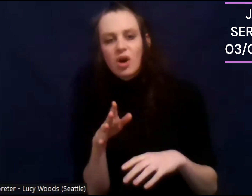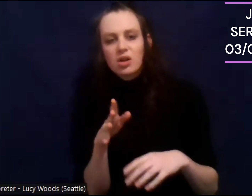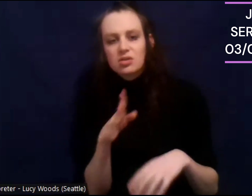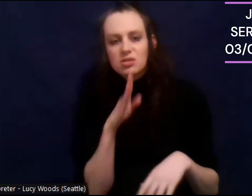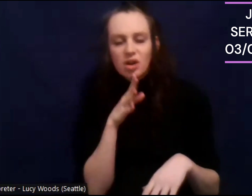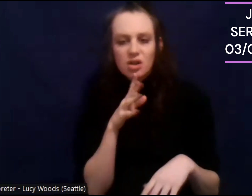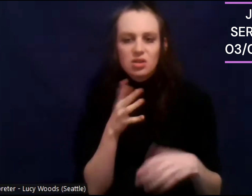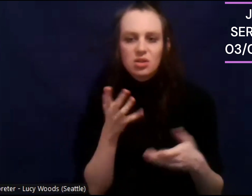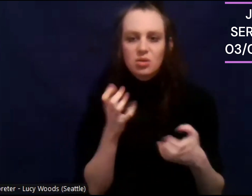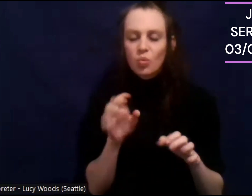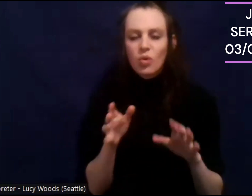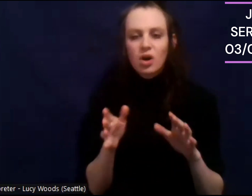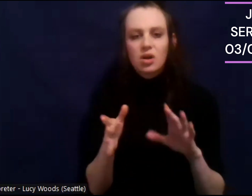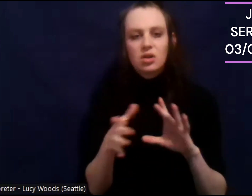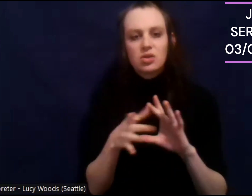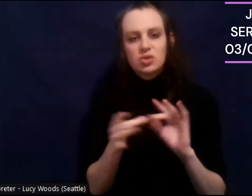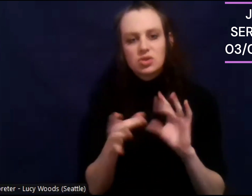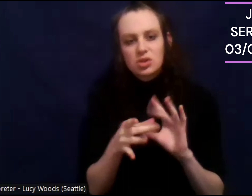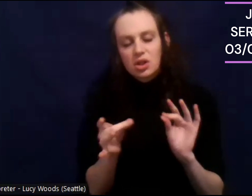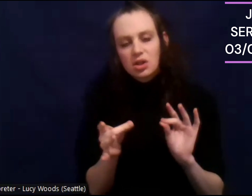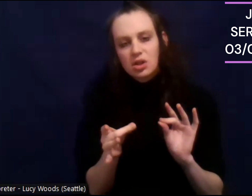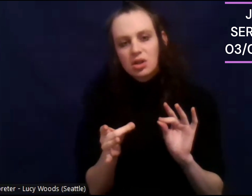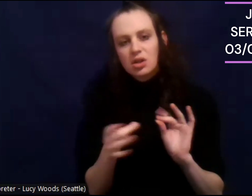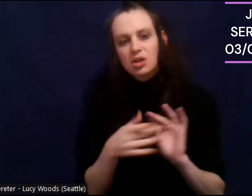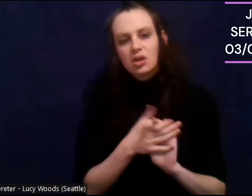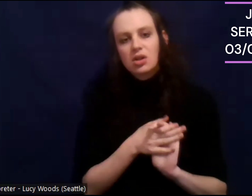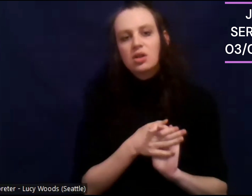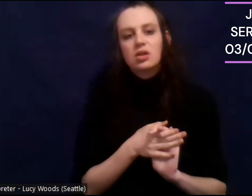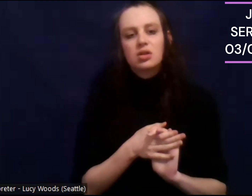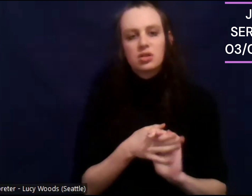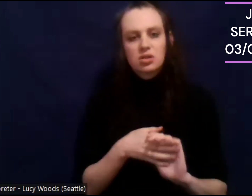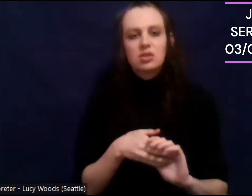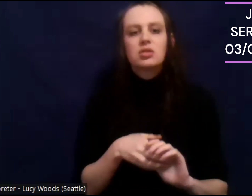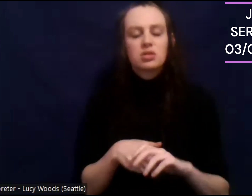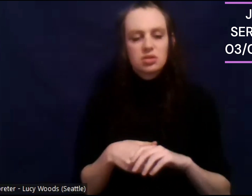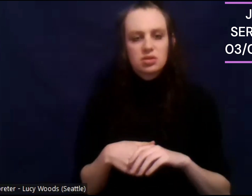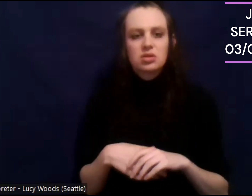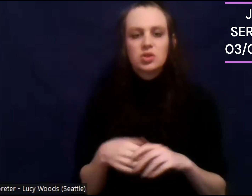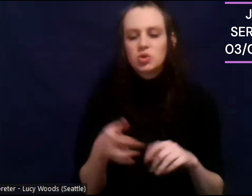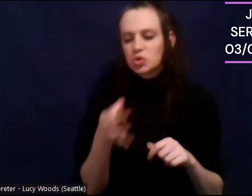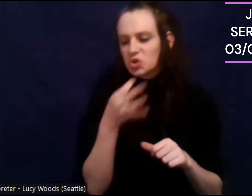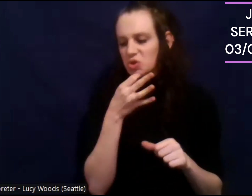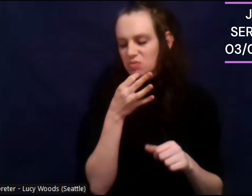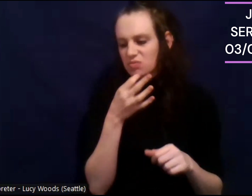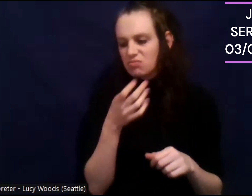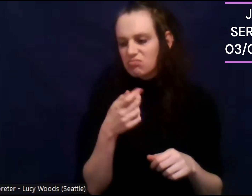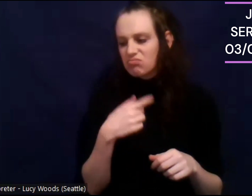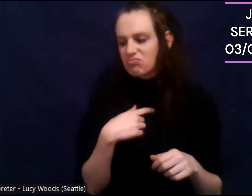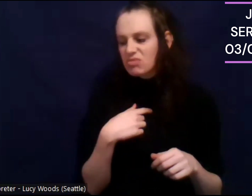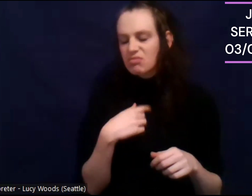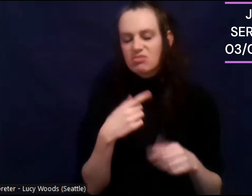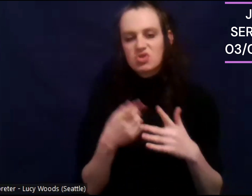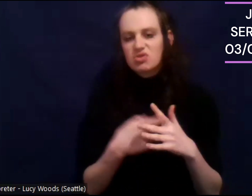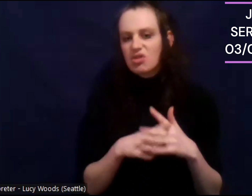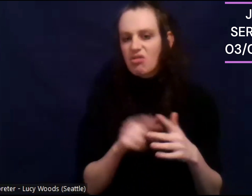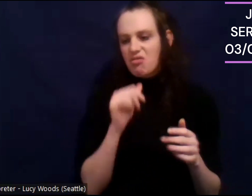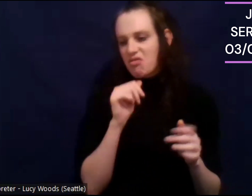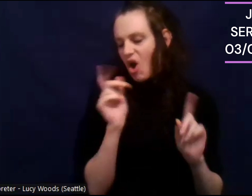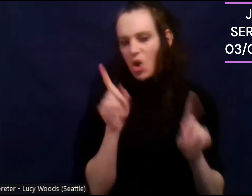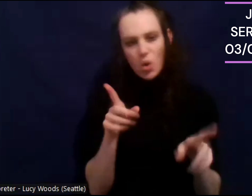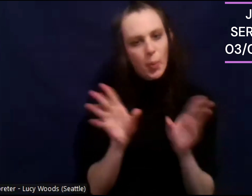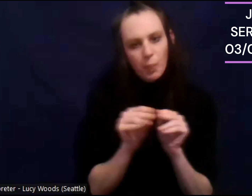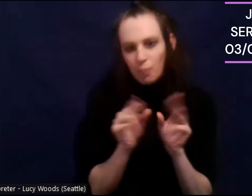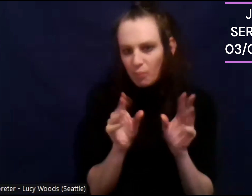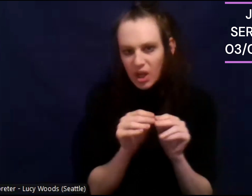to meet you." And before I knew it, I started not going to meetings, and I started making friends again outside of the rooms